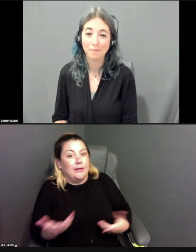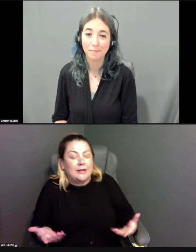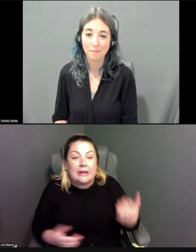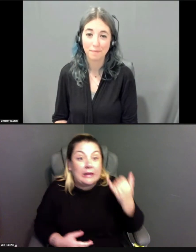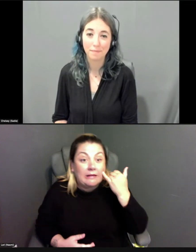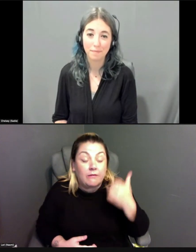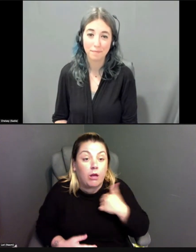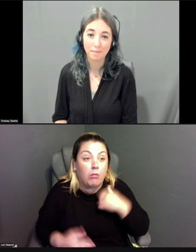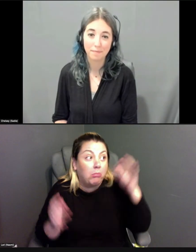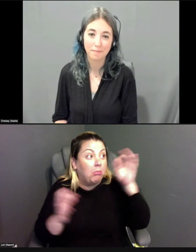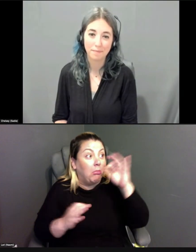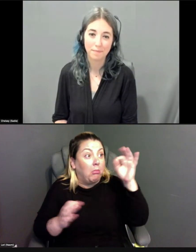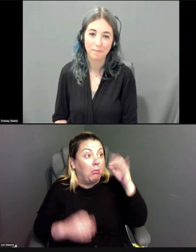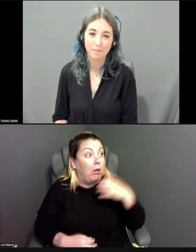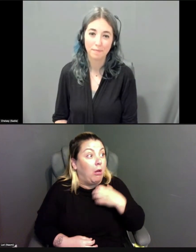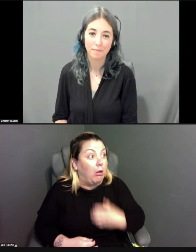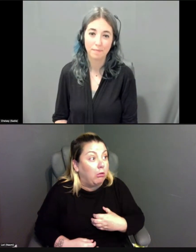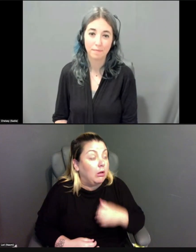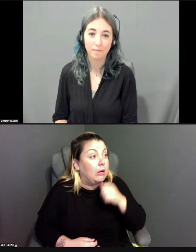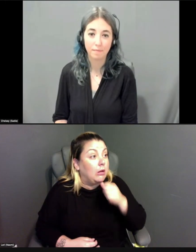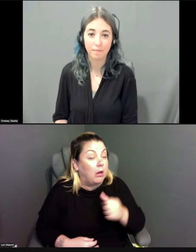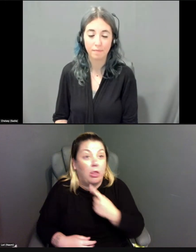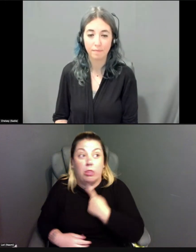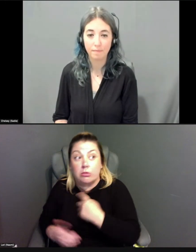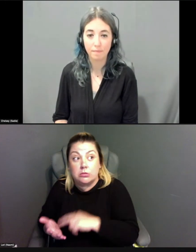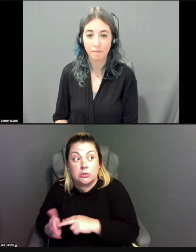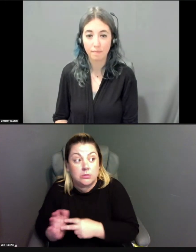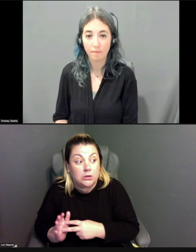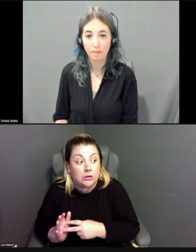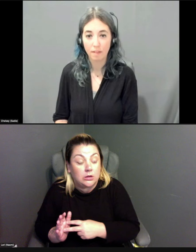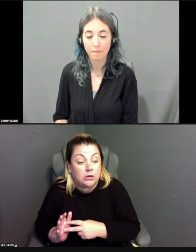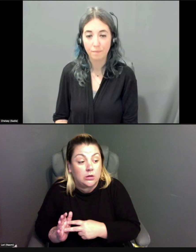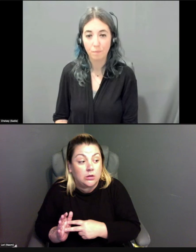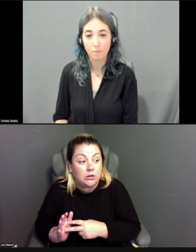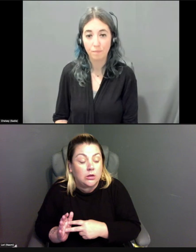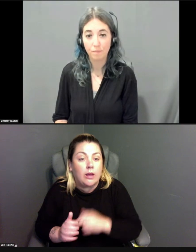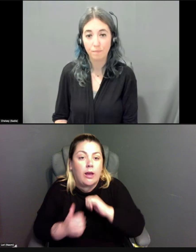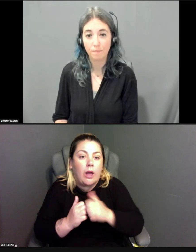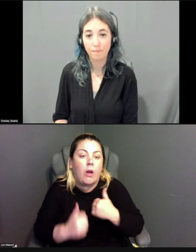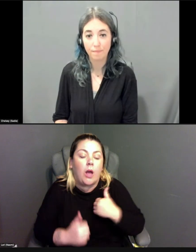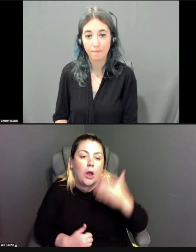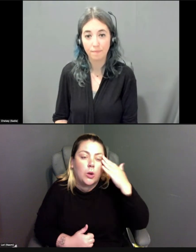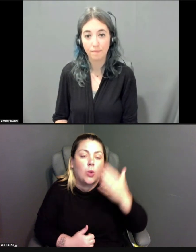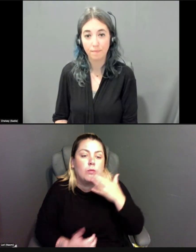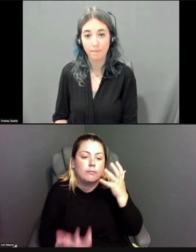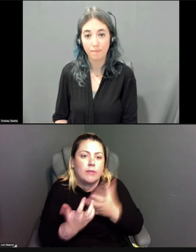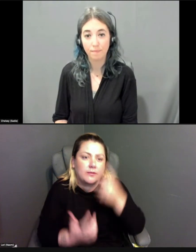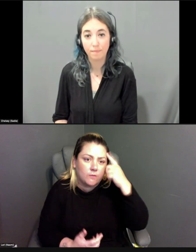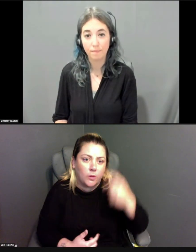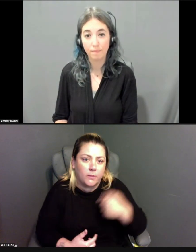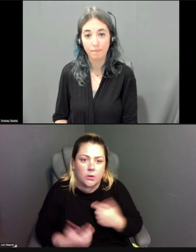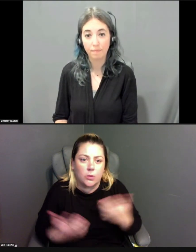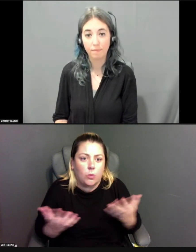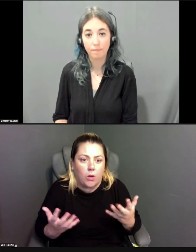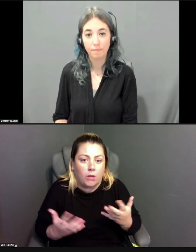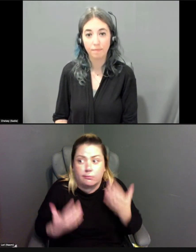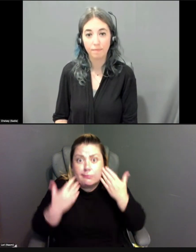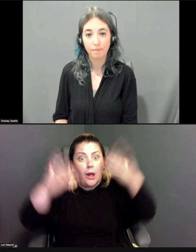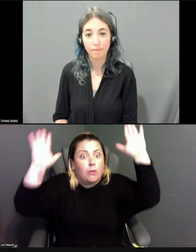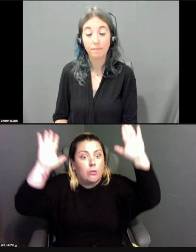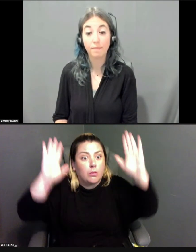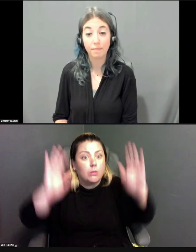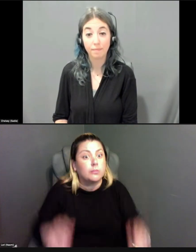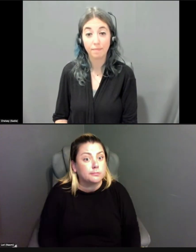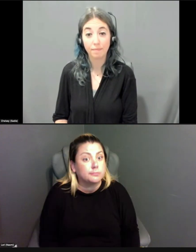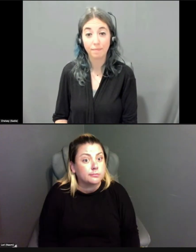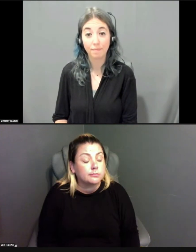those things, like what are the chances you really know what works best for you? And I think that's something, we've talked about this